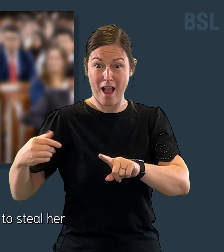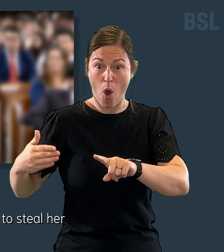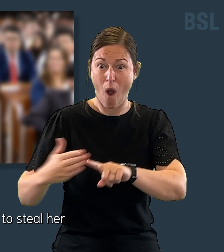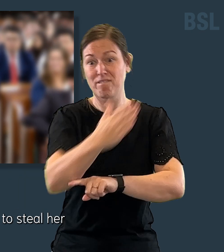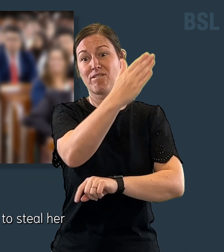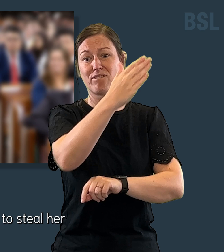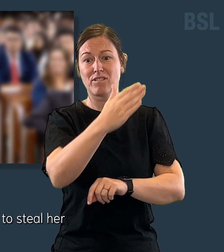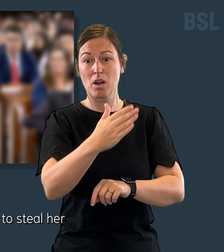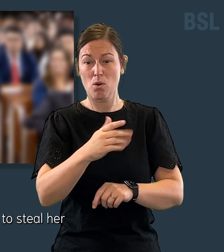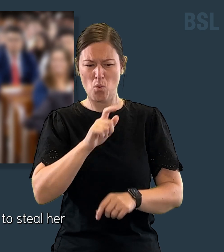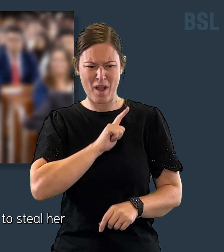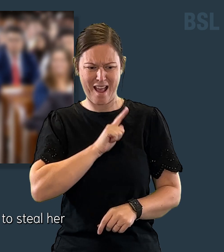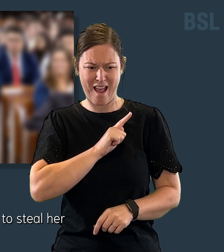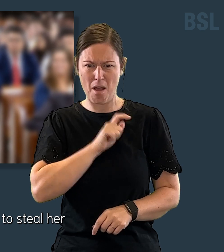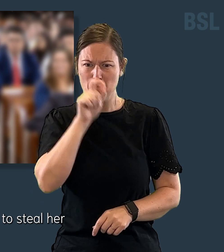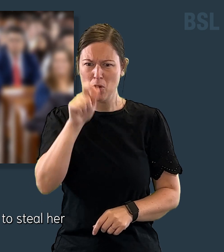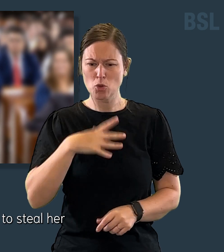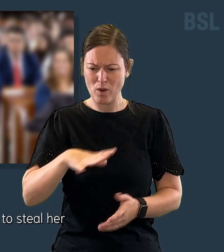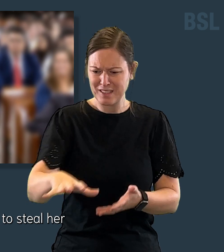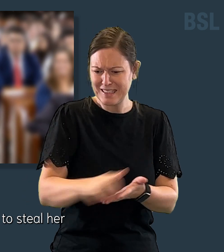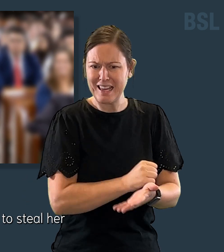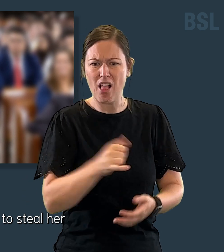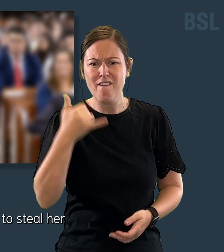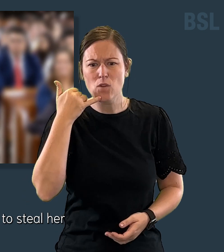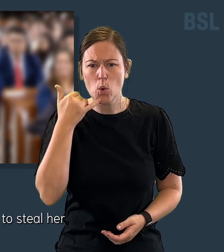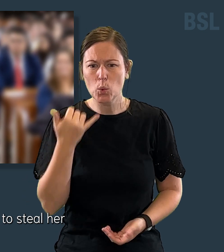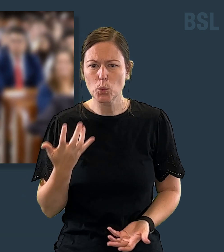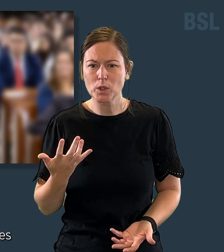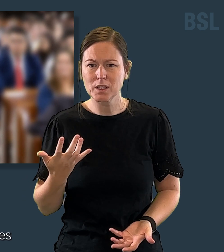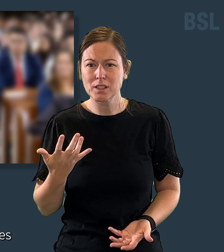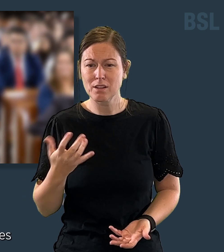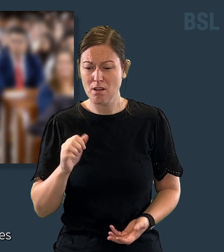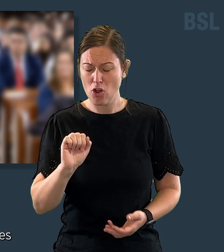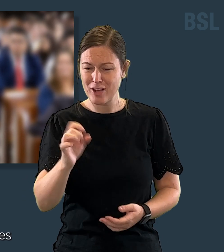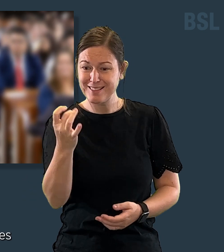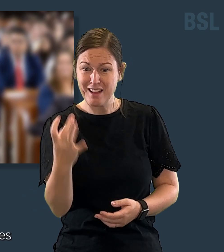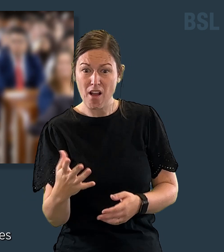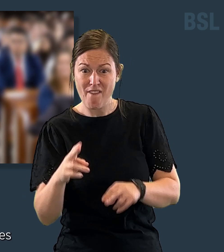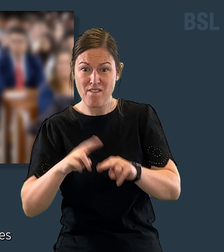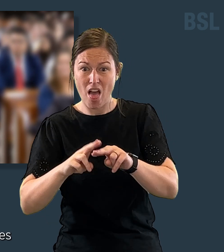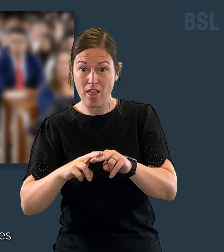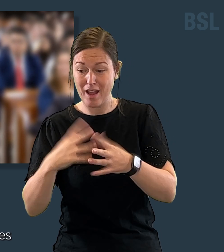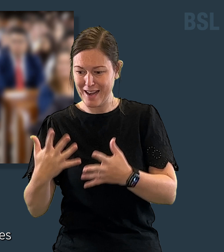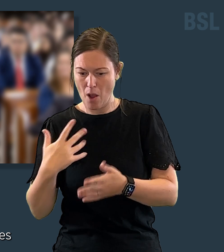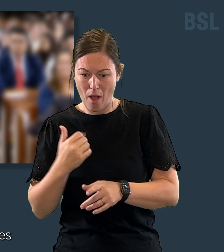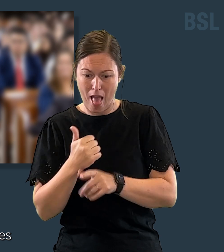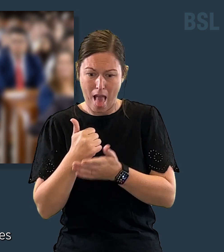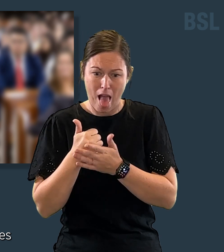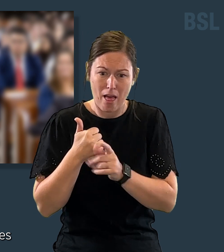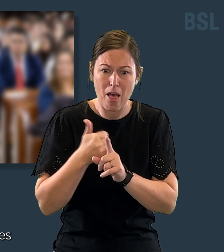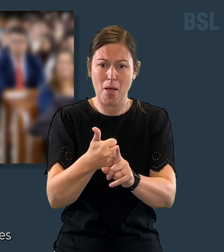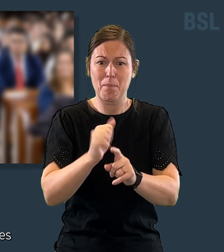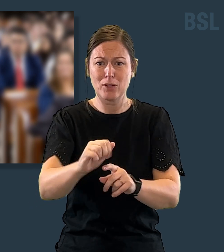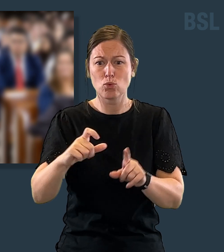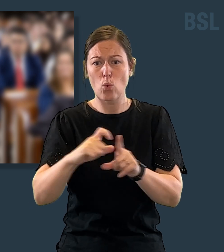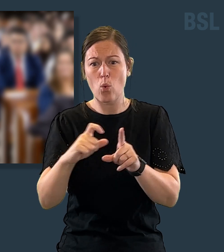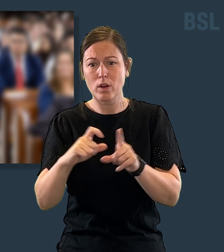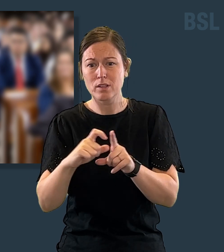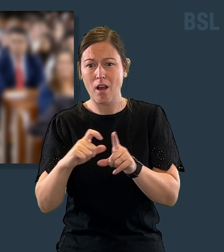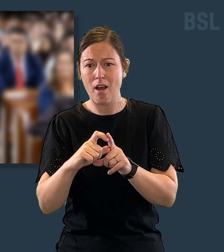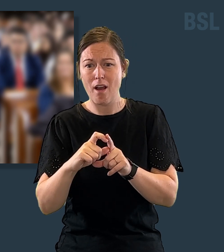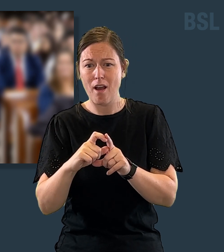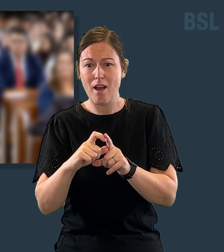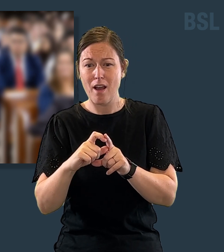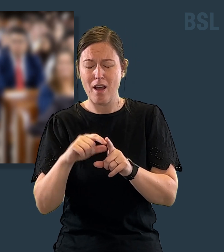just because someone wanted to steal her cell phone, and in her single father who now must pick up the pieces and